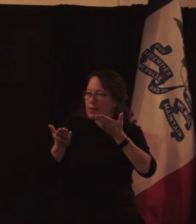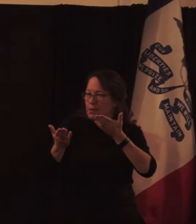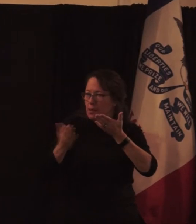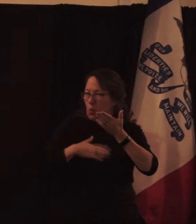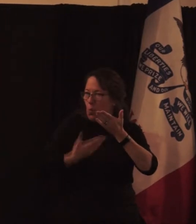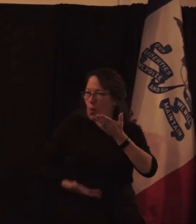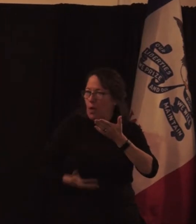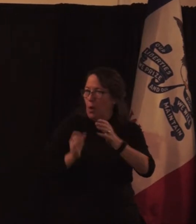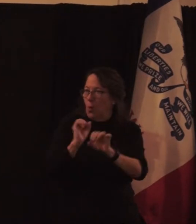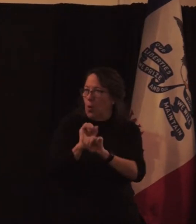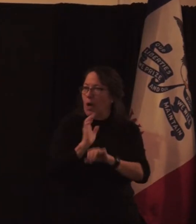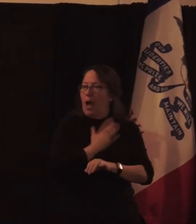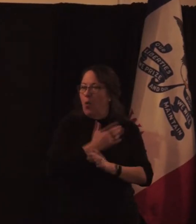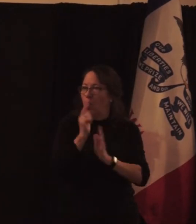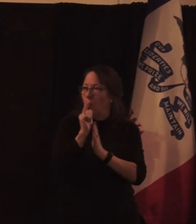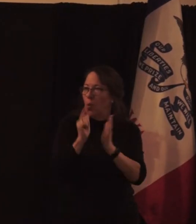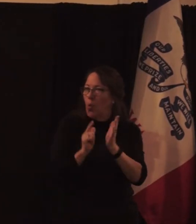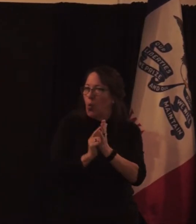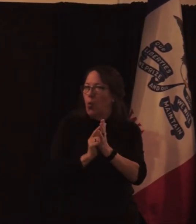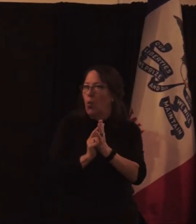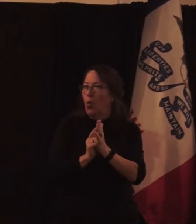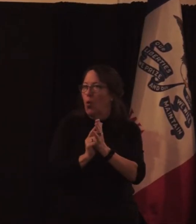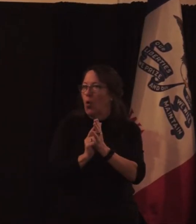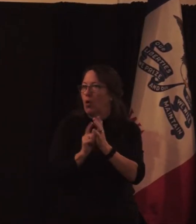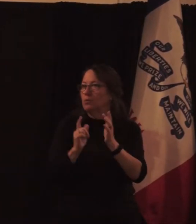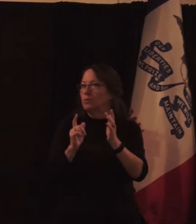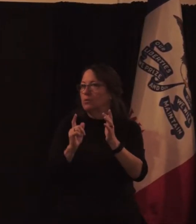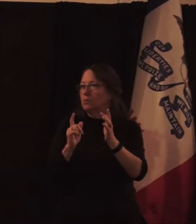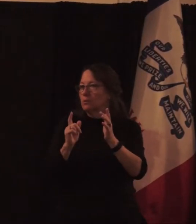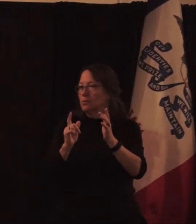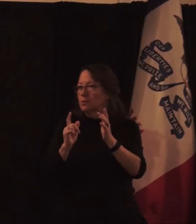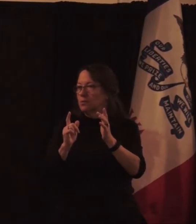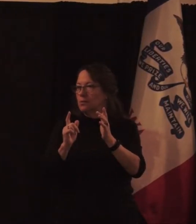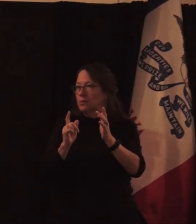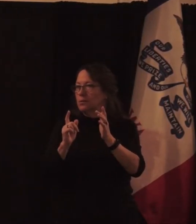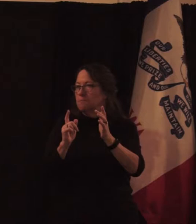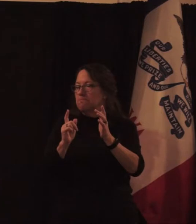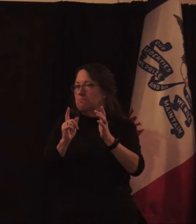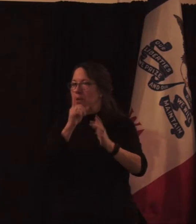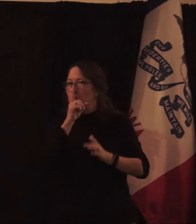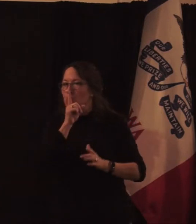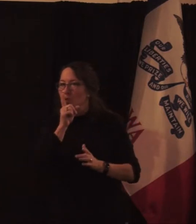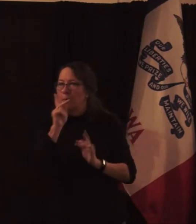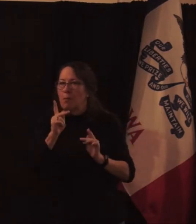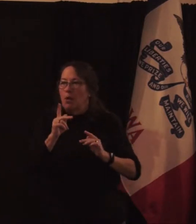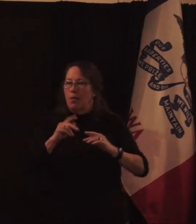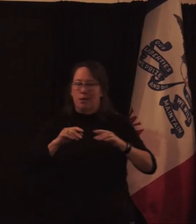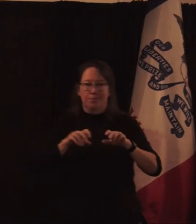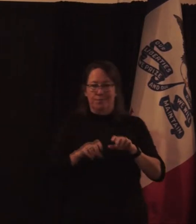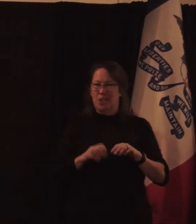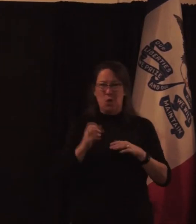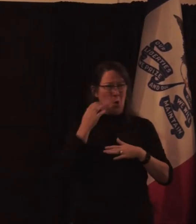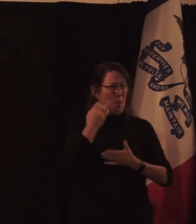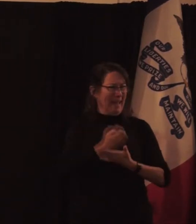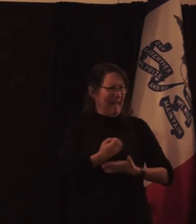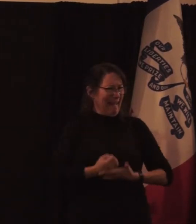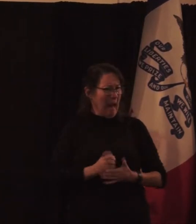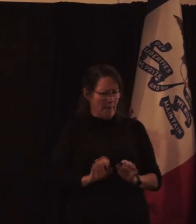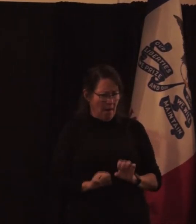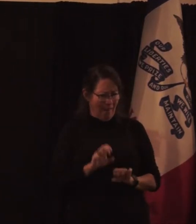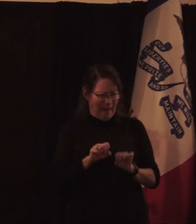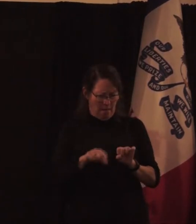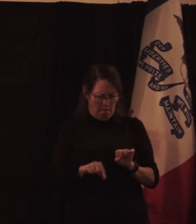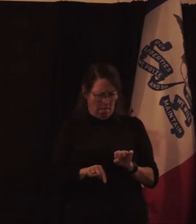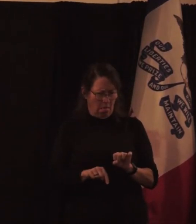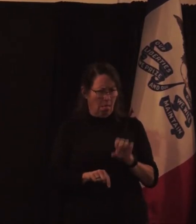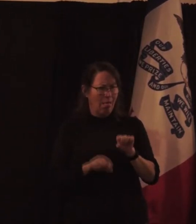and making sure that our laws take into account those that may be on the bottom rung of the economic ladder,